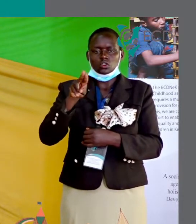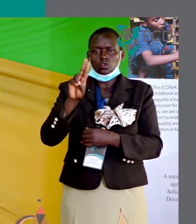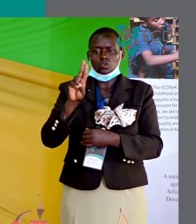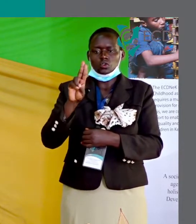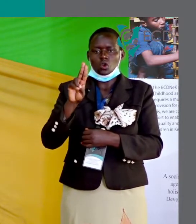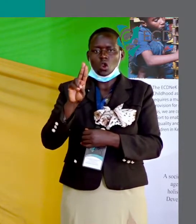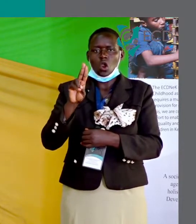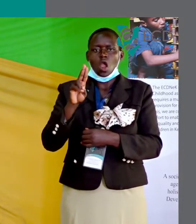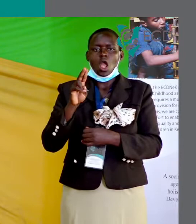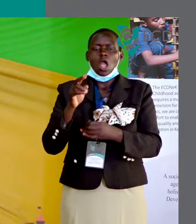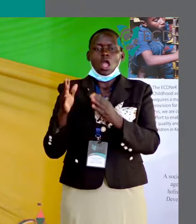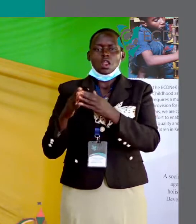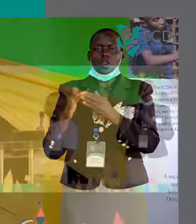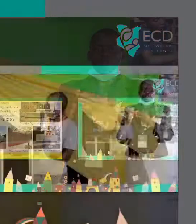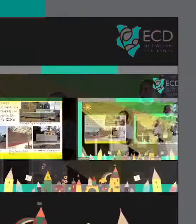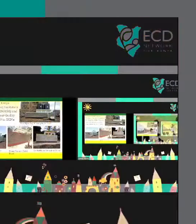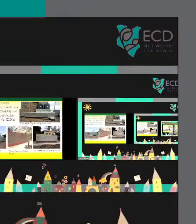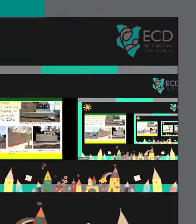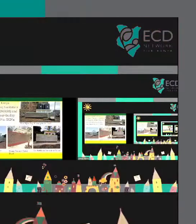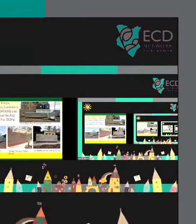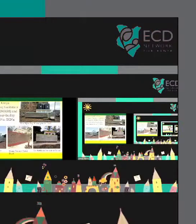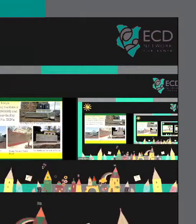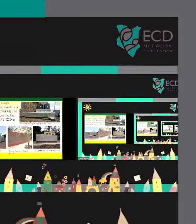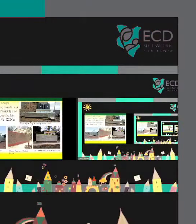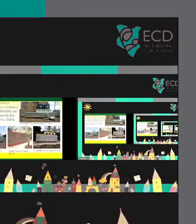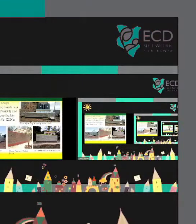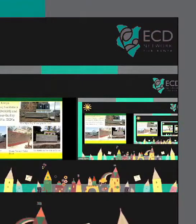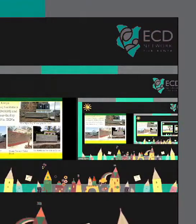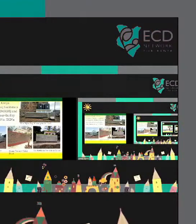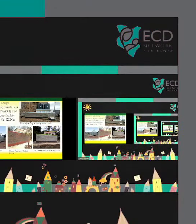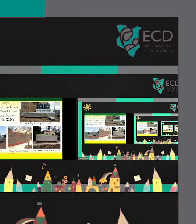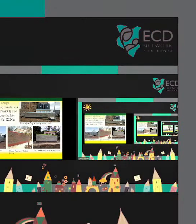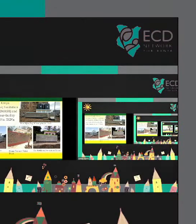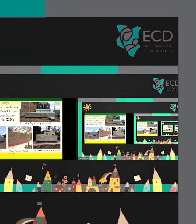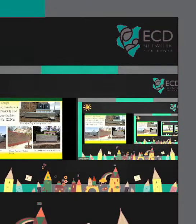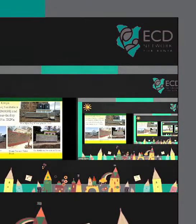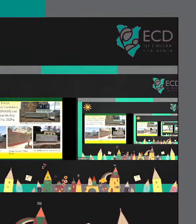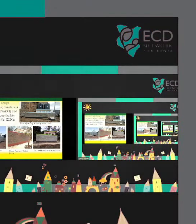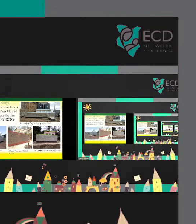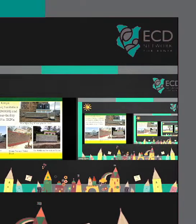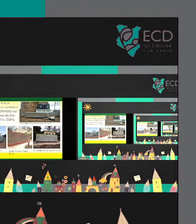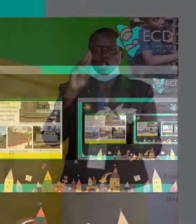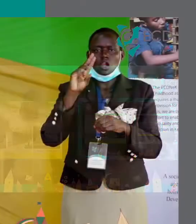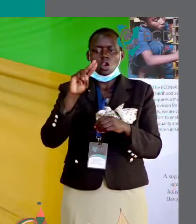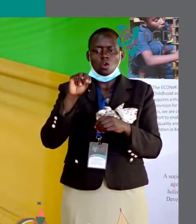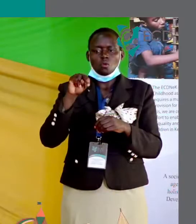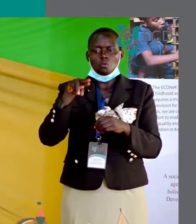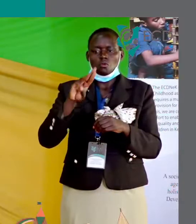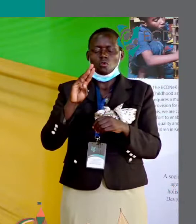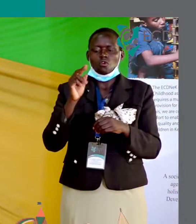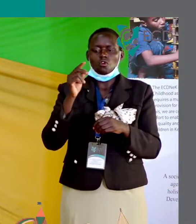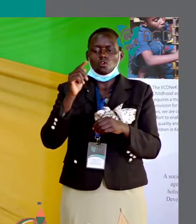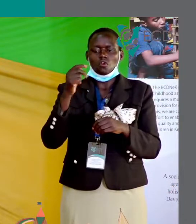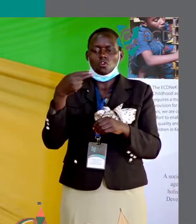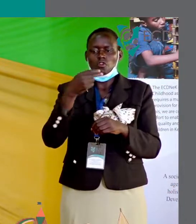have Maoa Preschool. We have Dr. Mukiora in Dagoretti and Shieko in Kasarani.